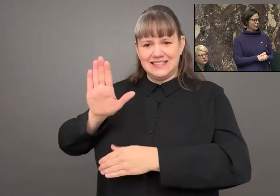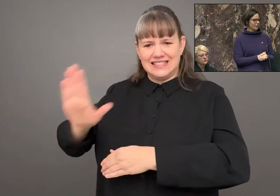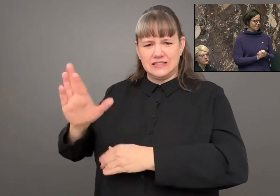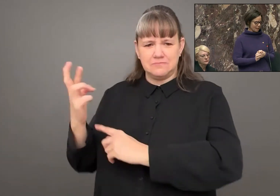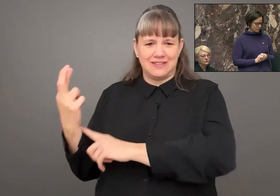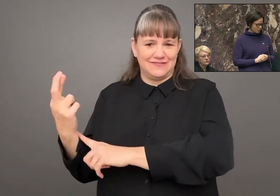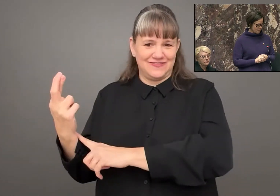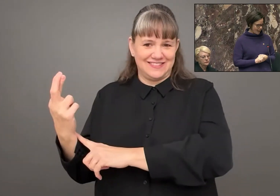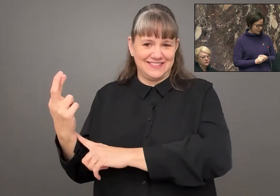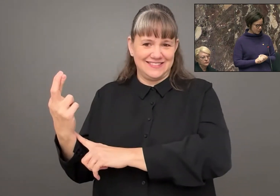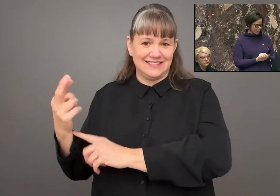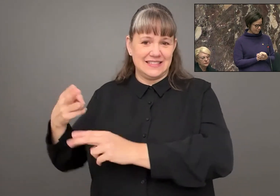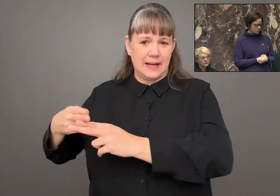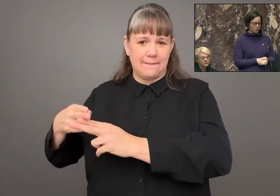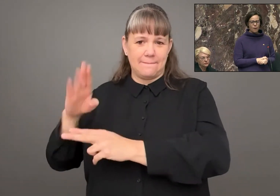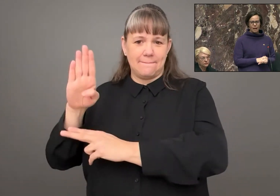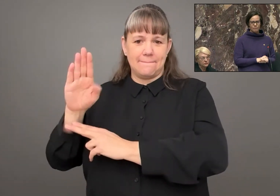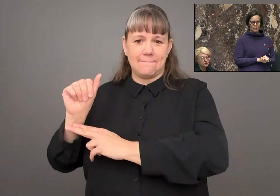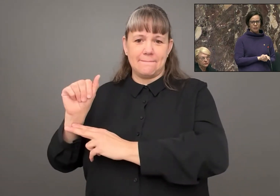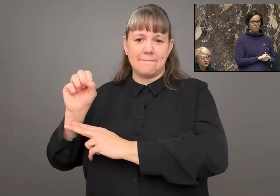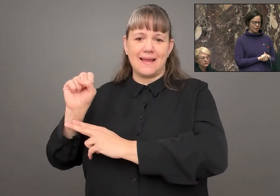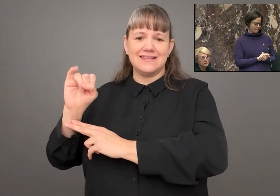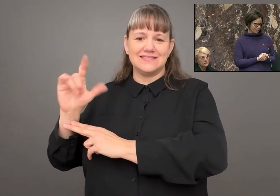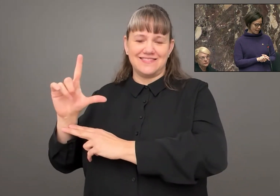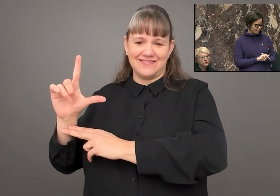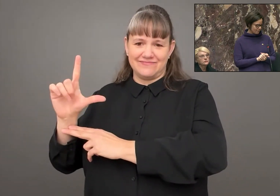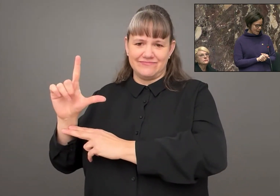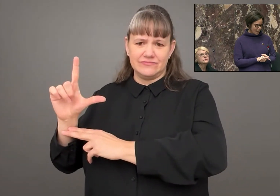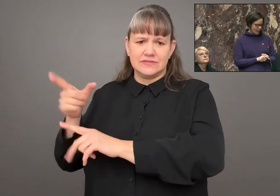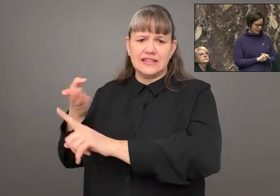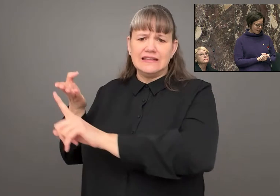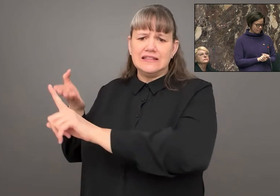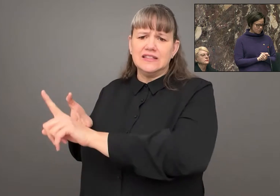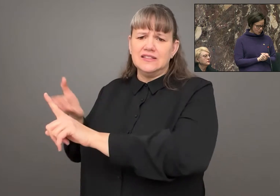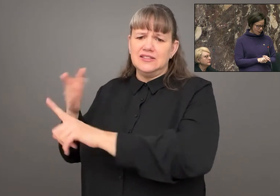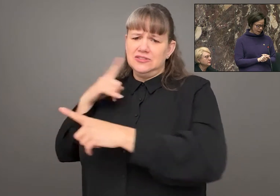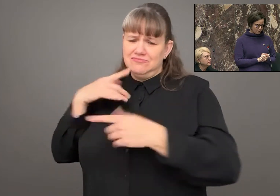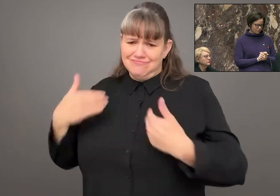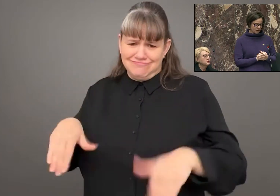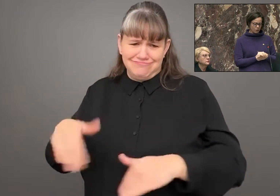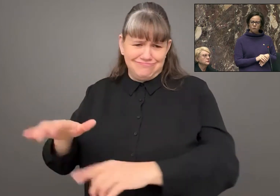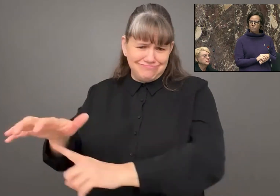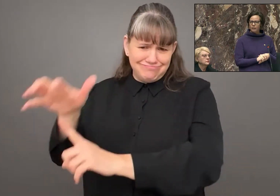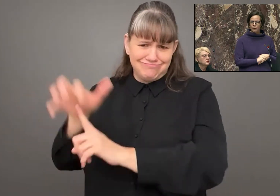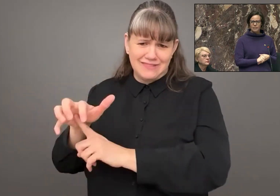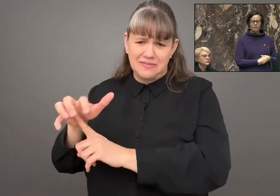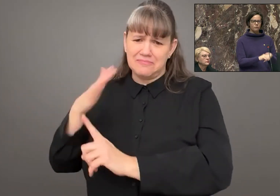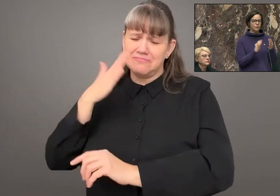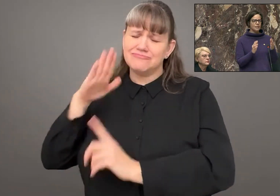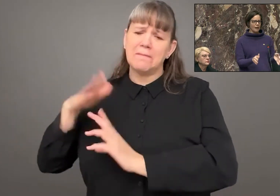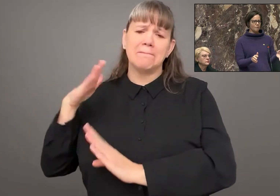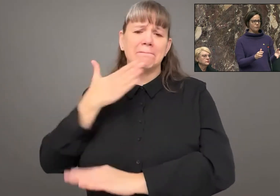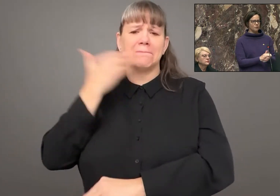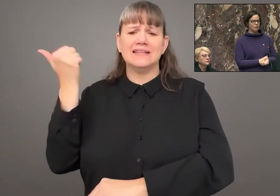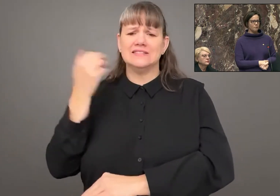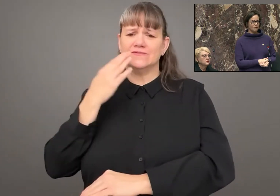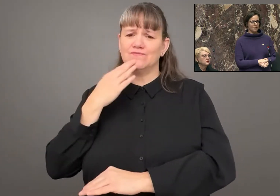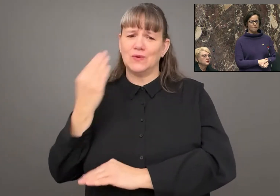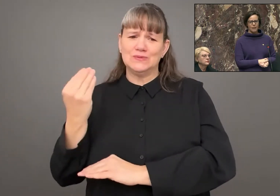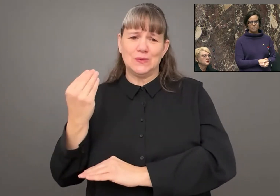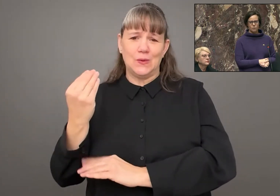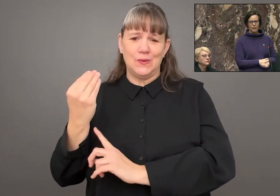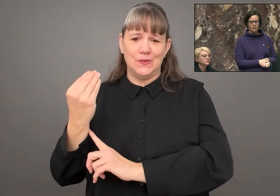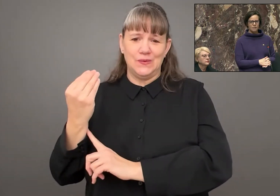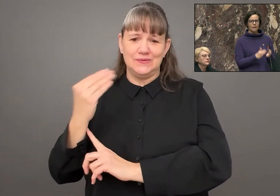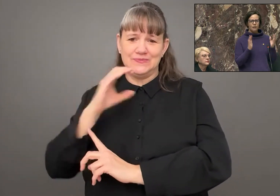in your kid's life. So Basil, I am so happy that you are in my life, and I am so happy for your youthful and wise influence. Happy 14th birthday